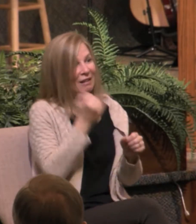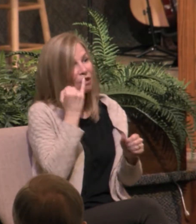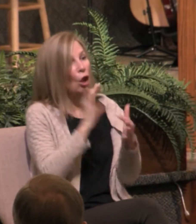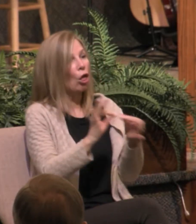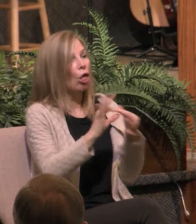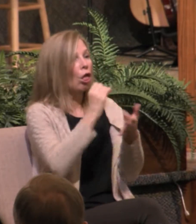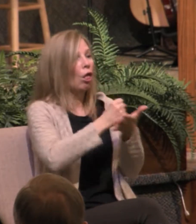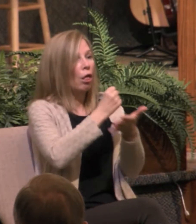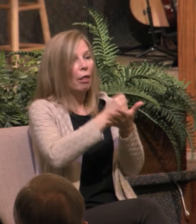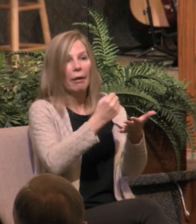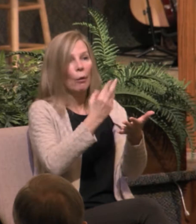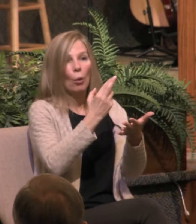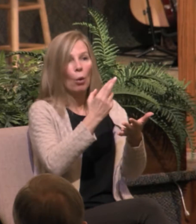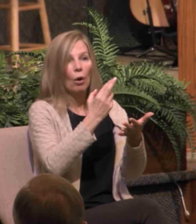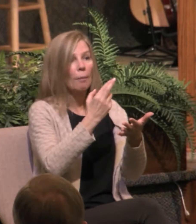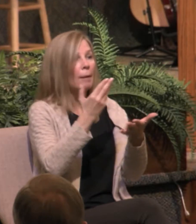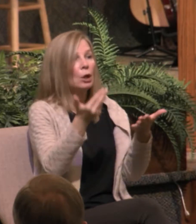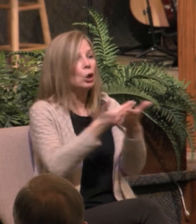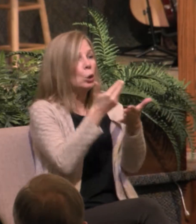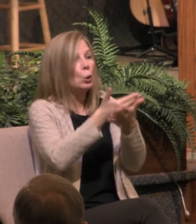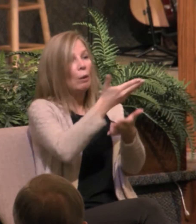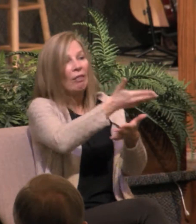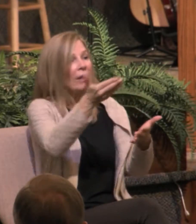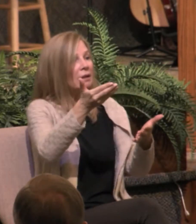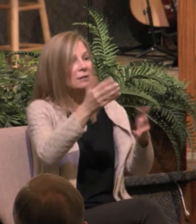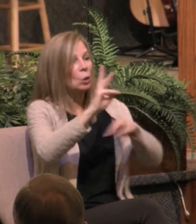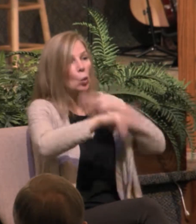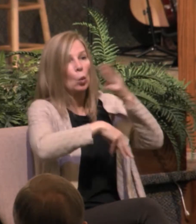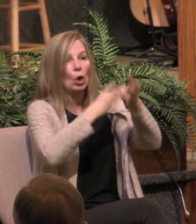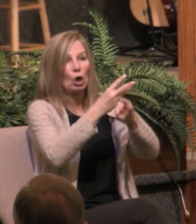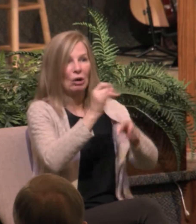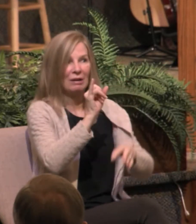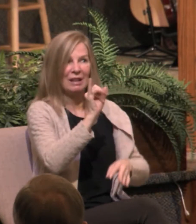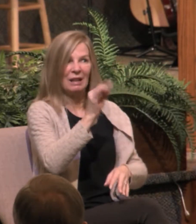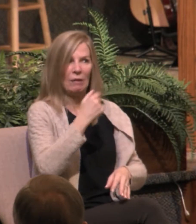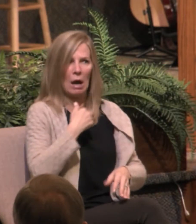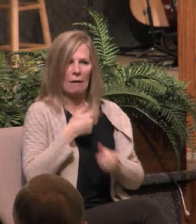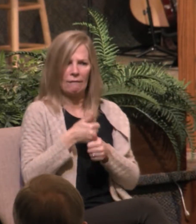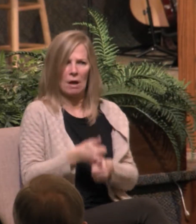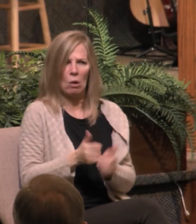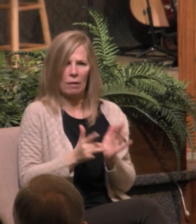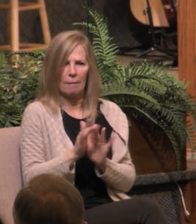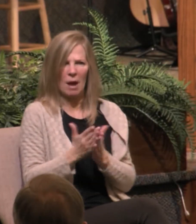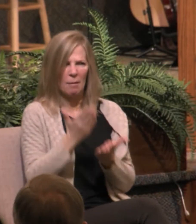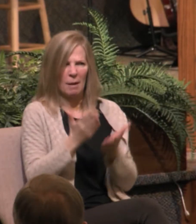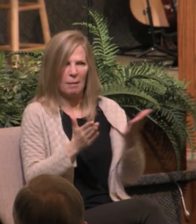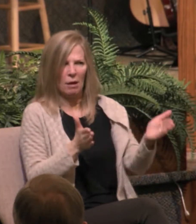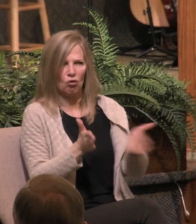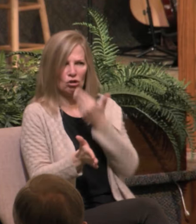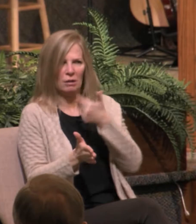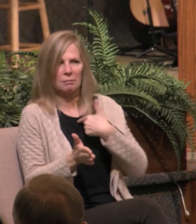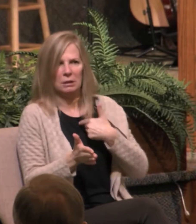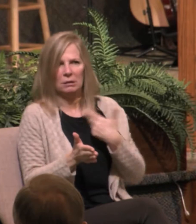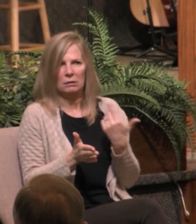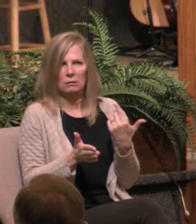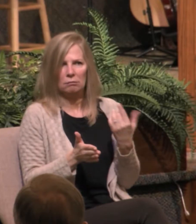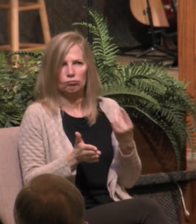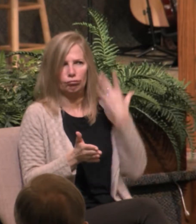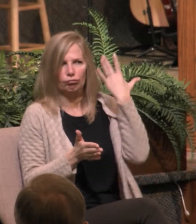talking about these new secular things in society. If I cling to what the Bible says, they might ostracize me.